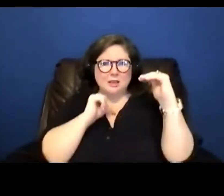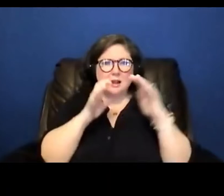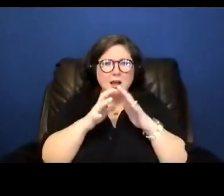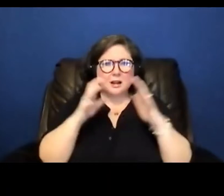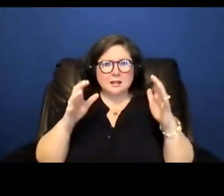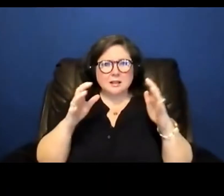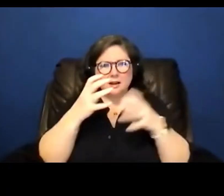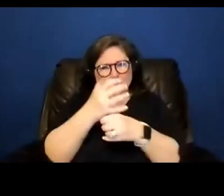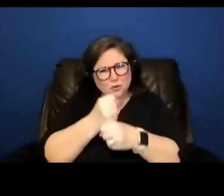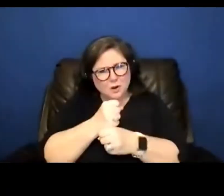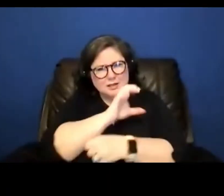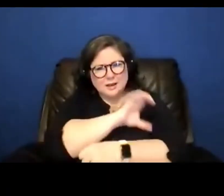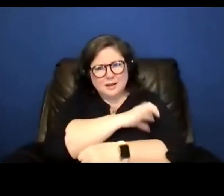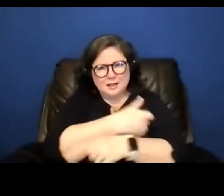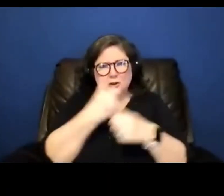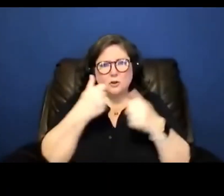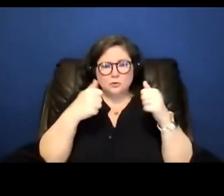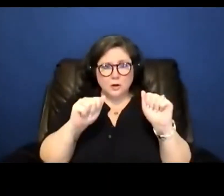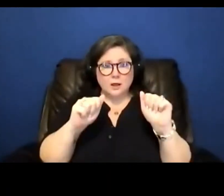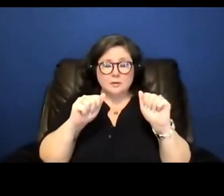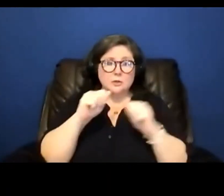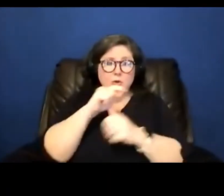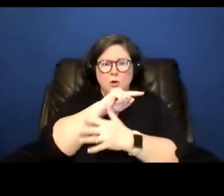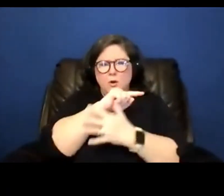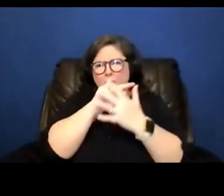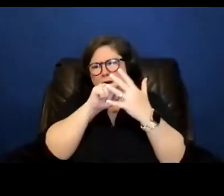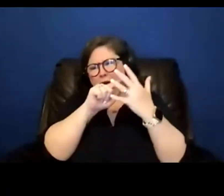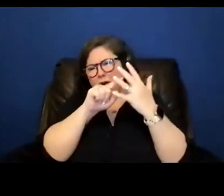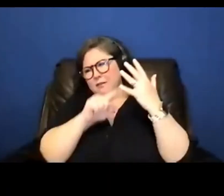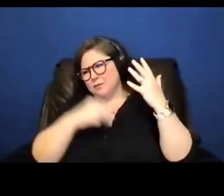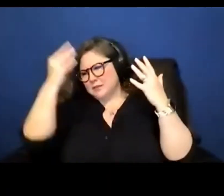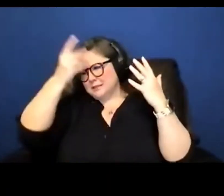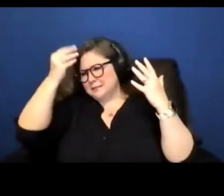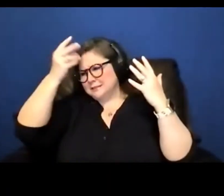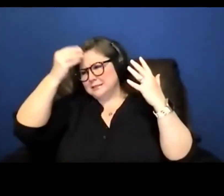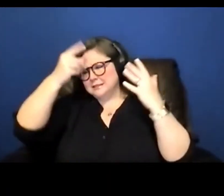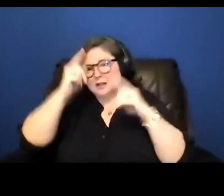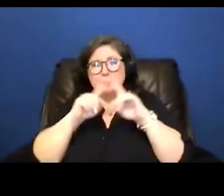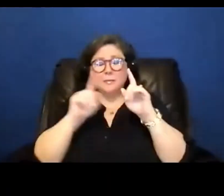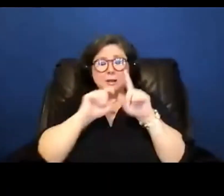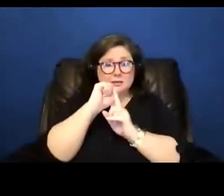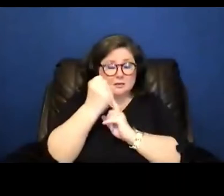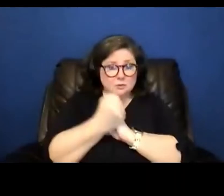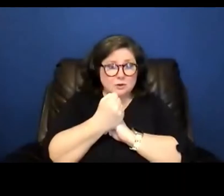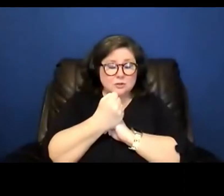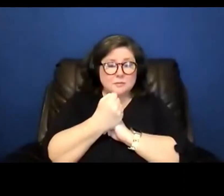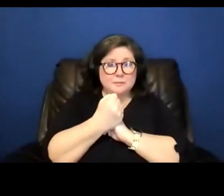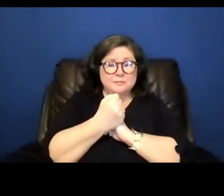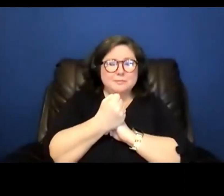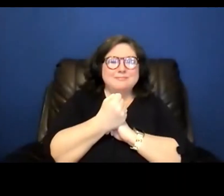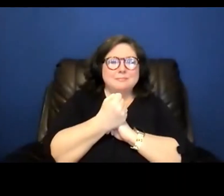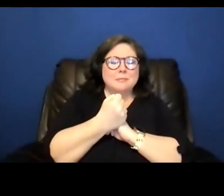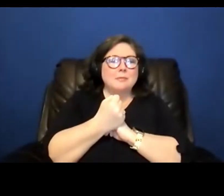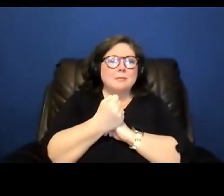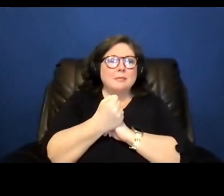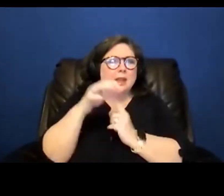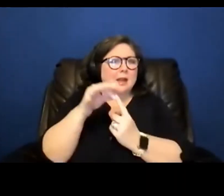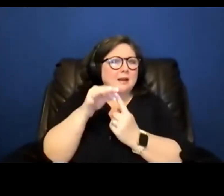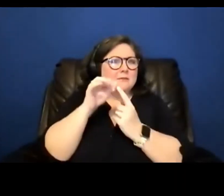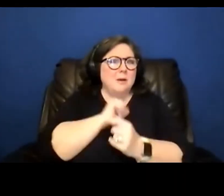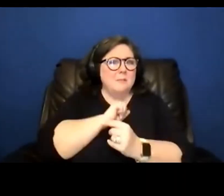in clinical trials. So all of those things were going through my mind, but the conditions in which I found myself